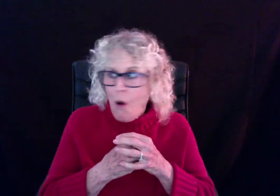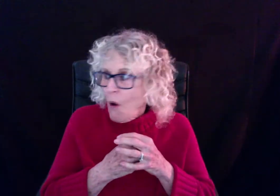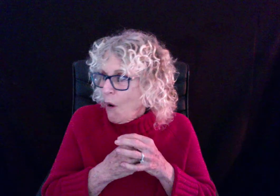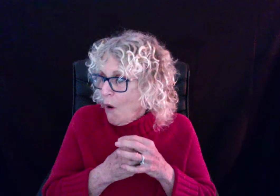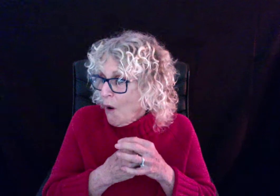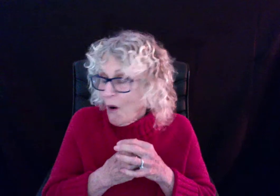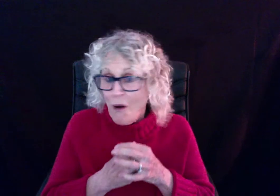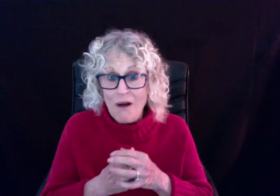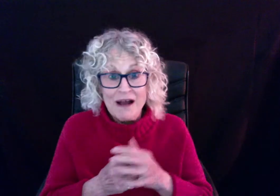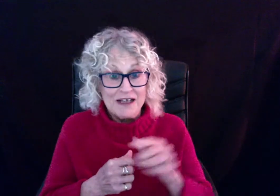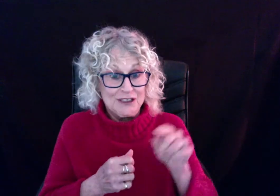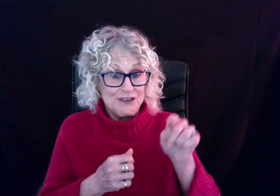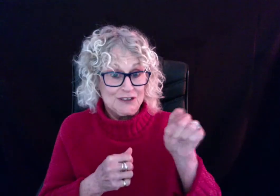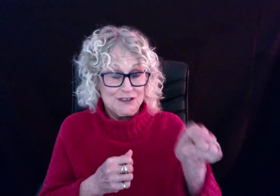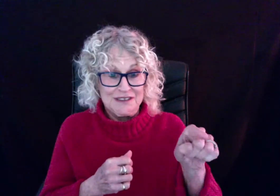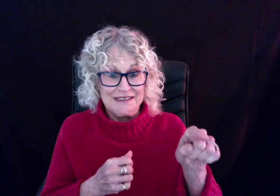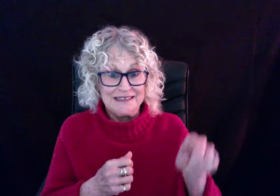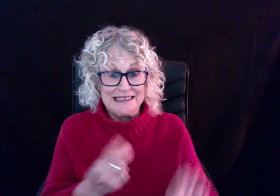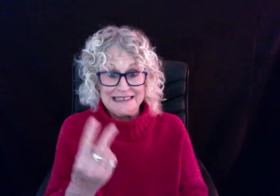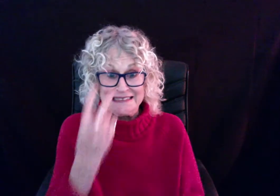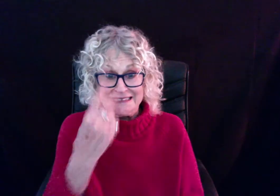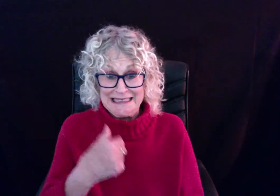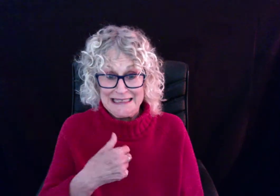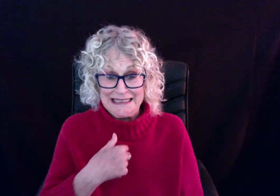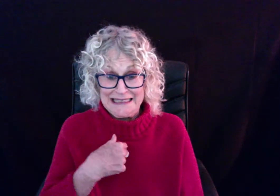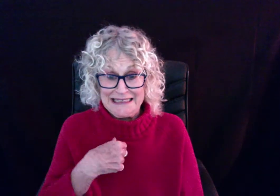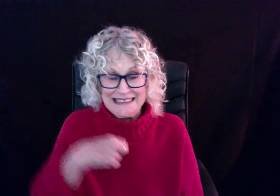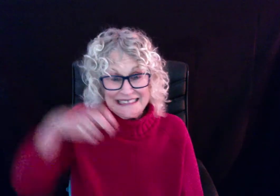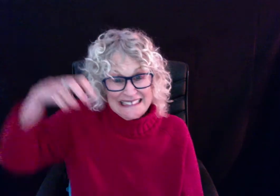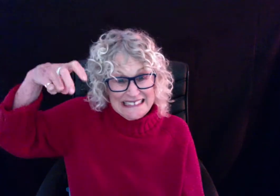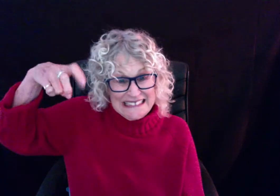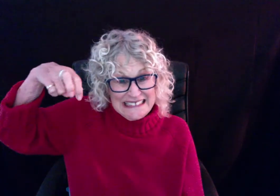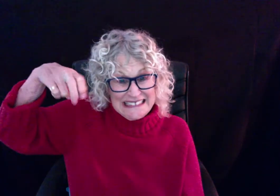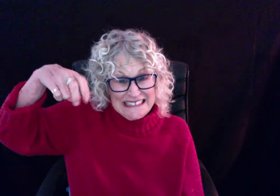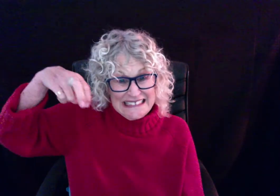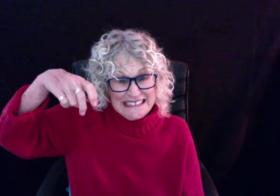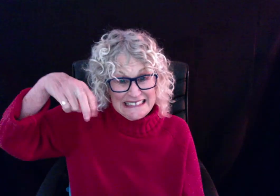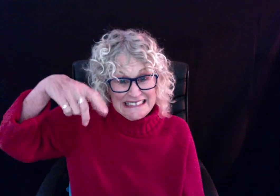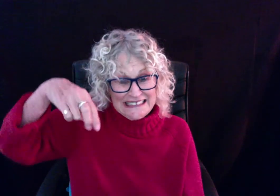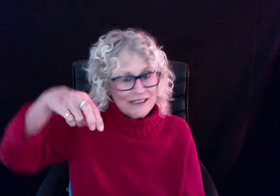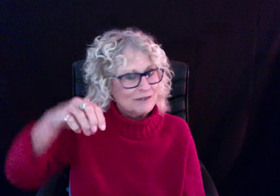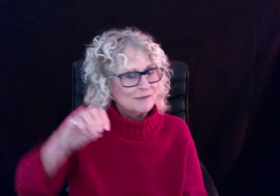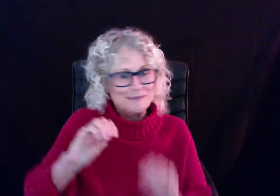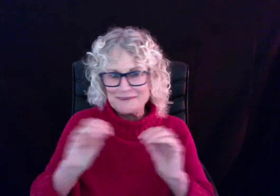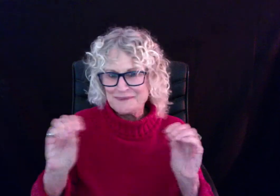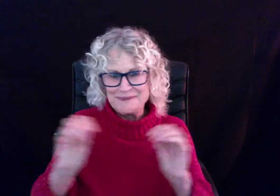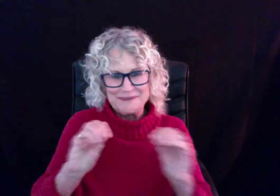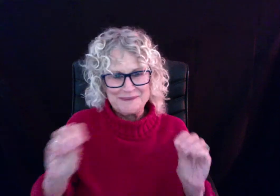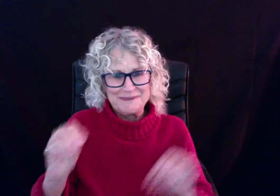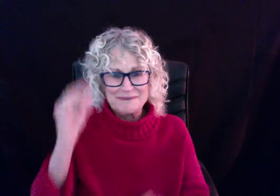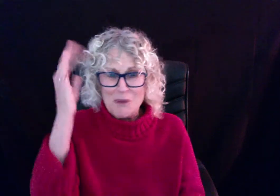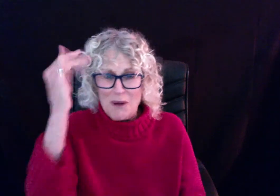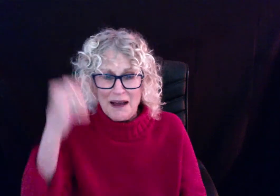She didn't see me creep Down the stairs to have a